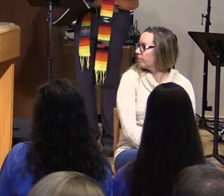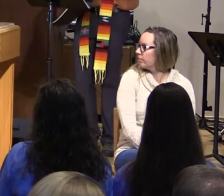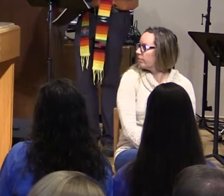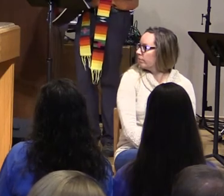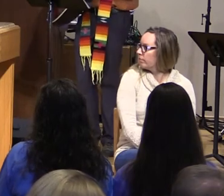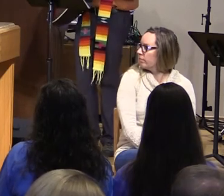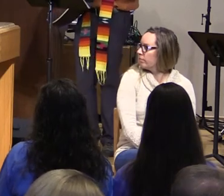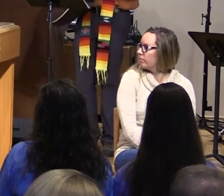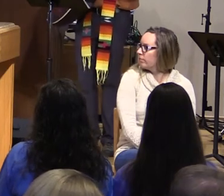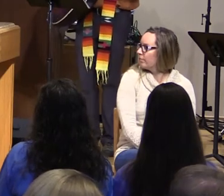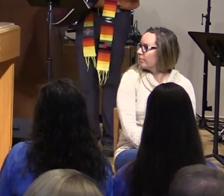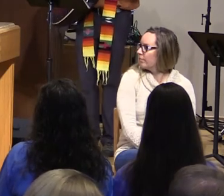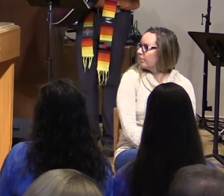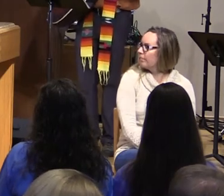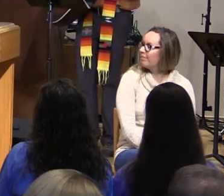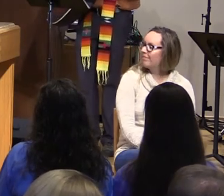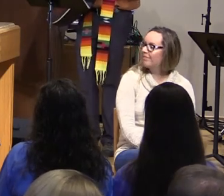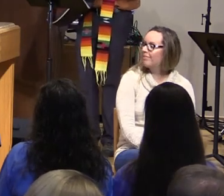thing